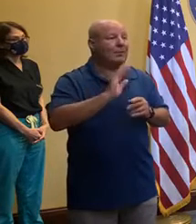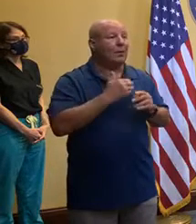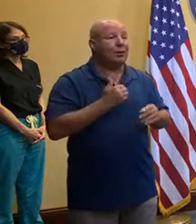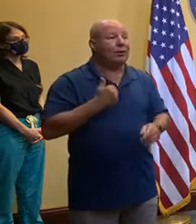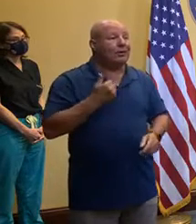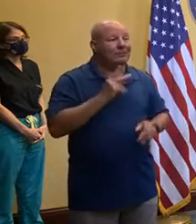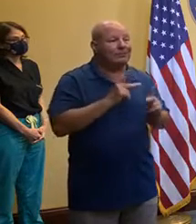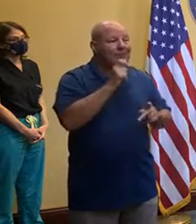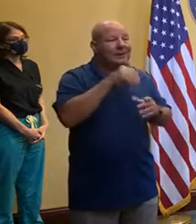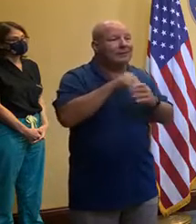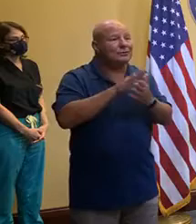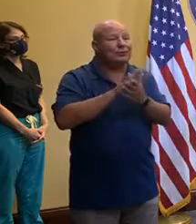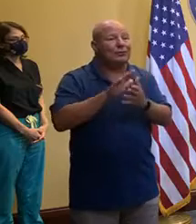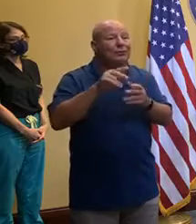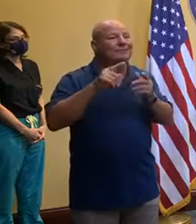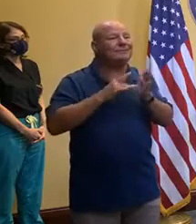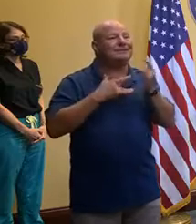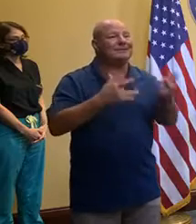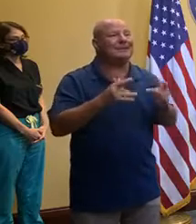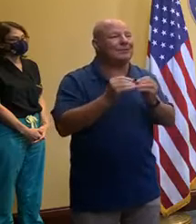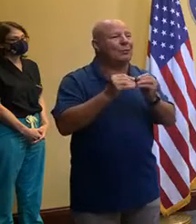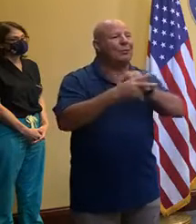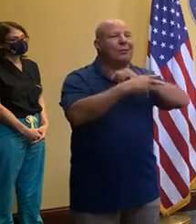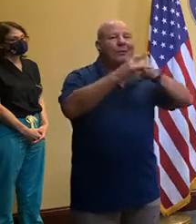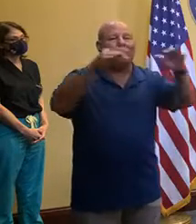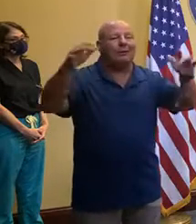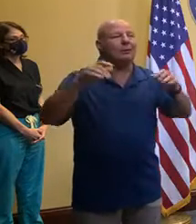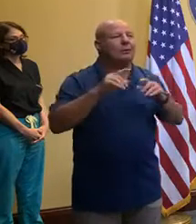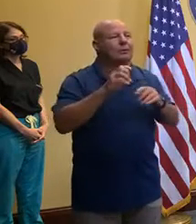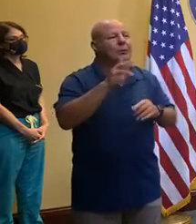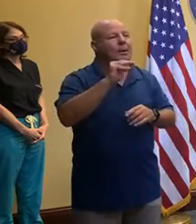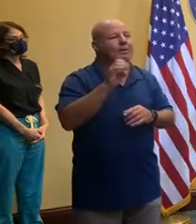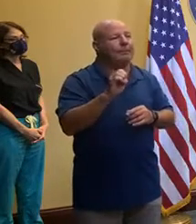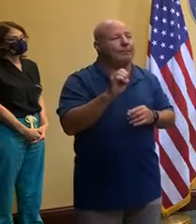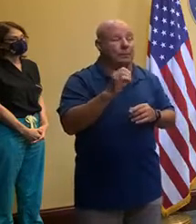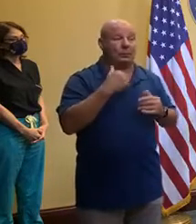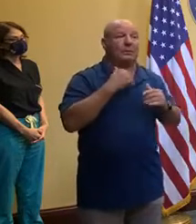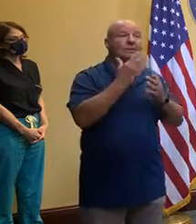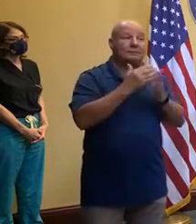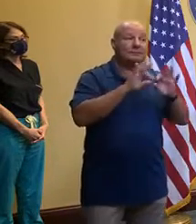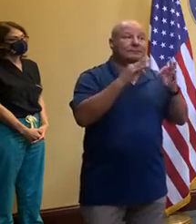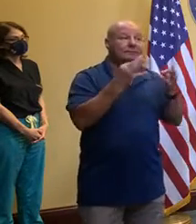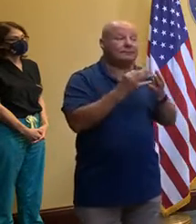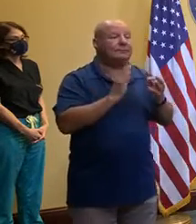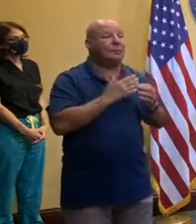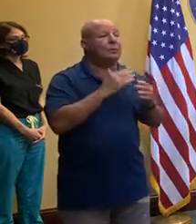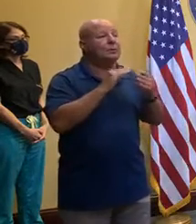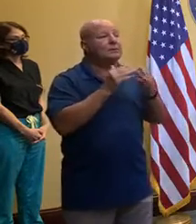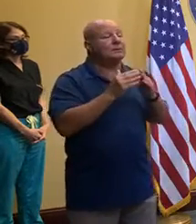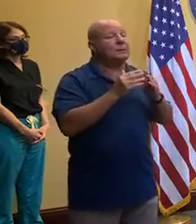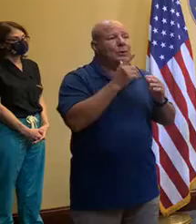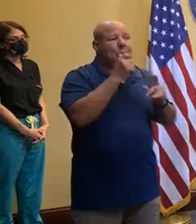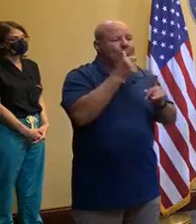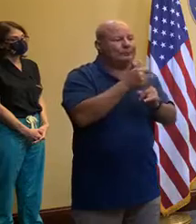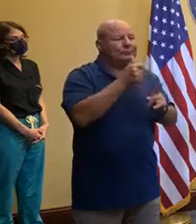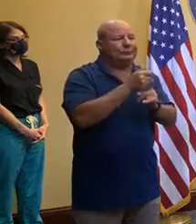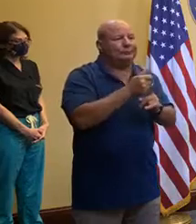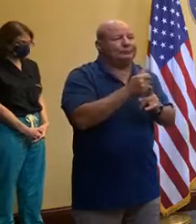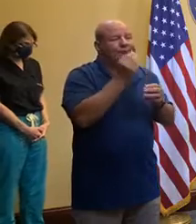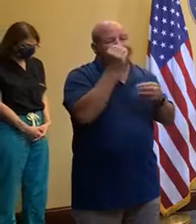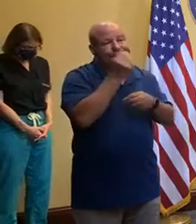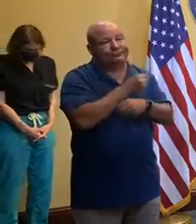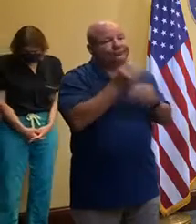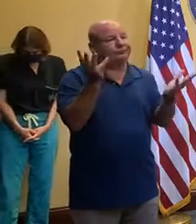being in school. Because we do have some families in our city that are not caring